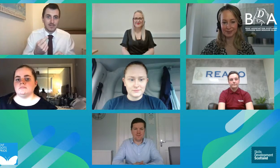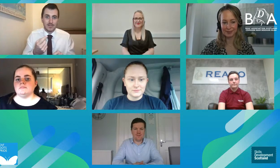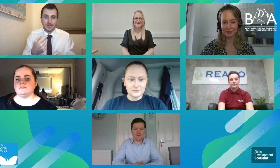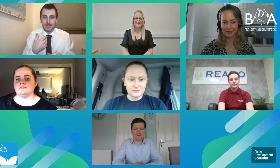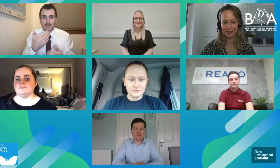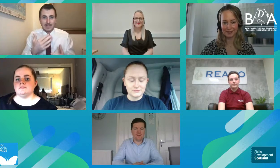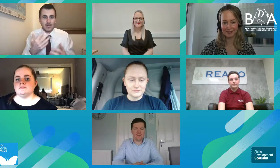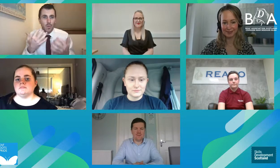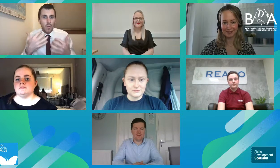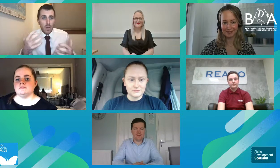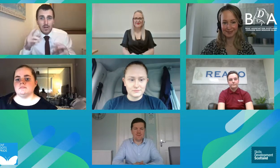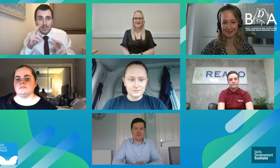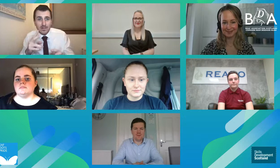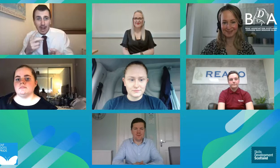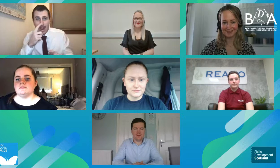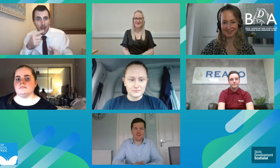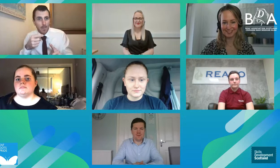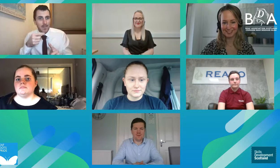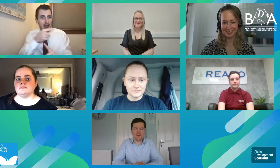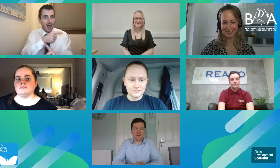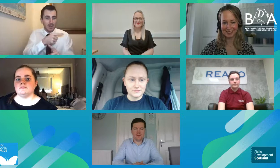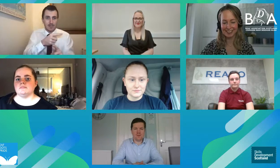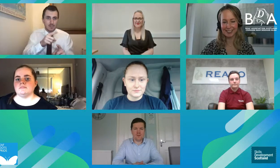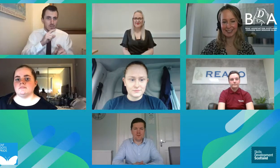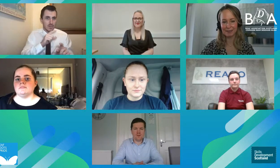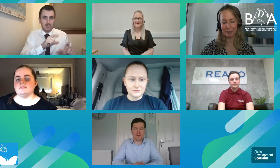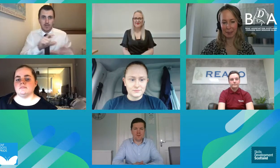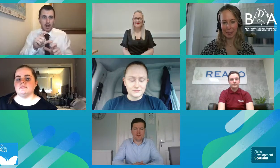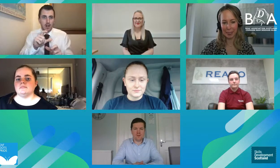eye on the time, I can't believe that's an hour has passed already.